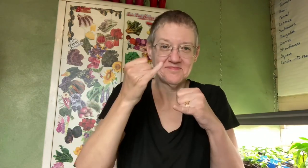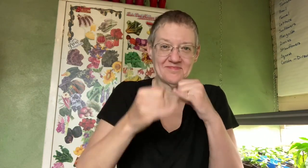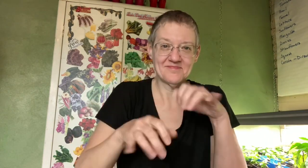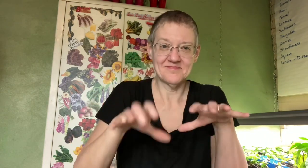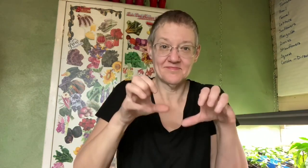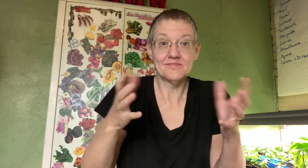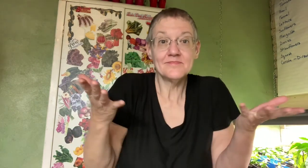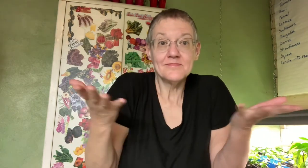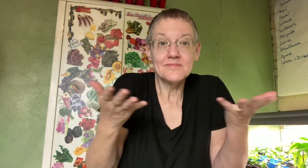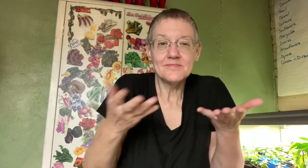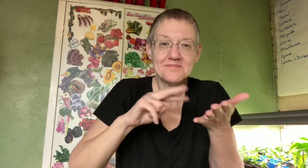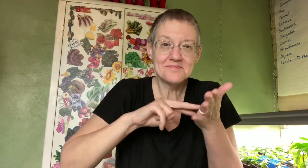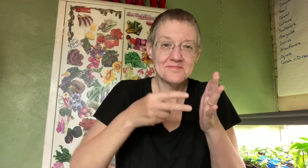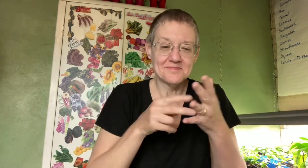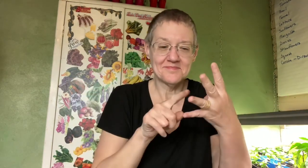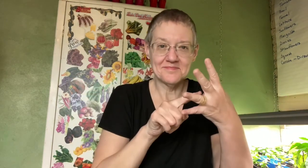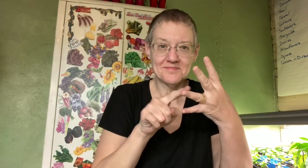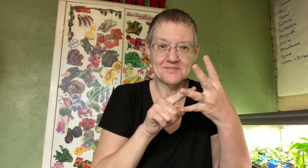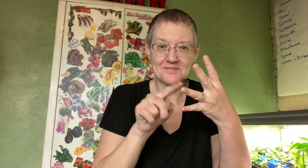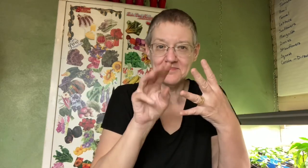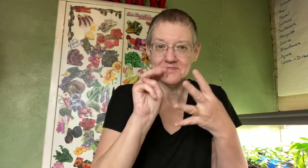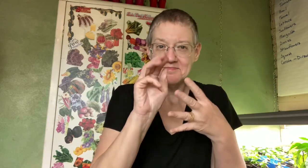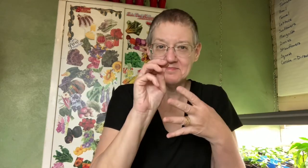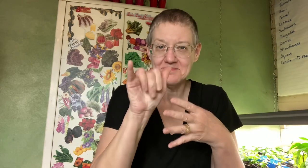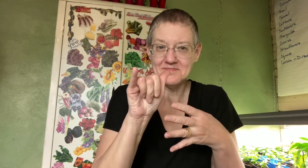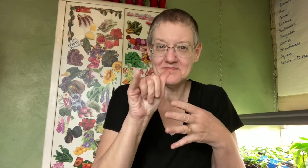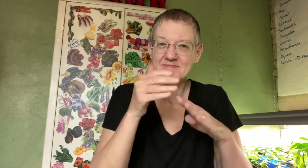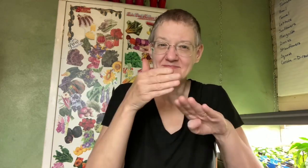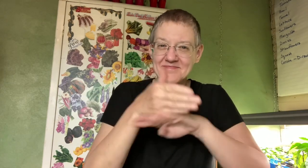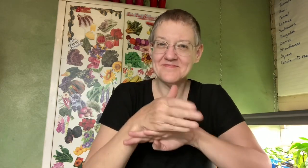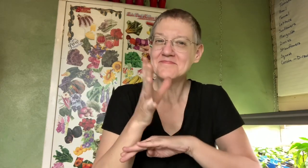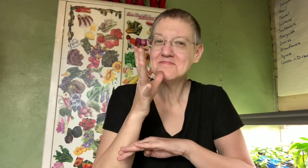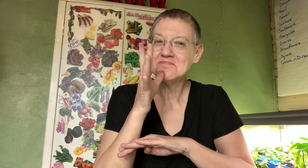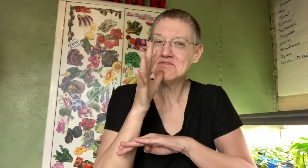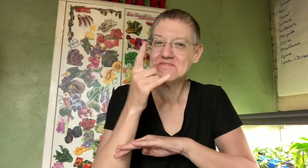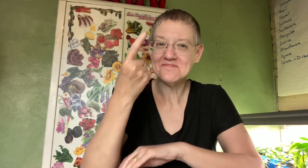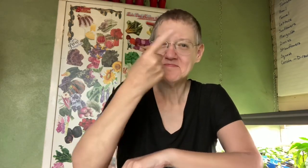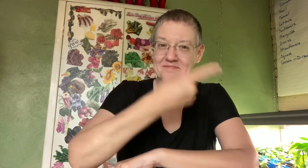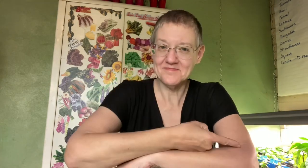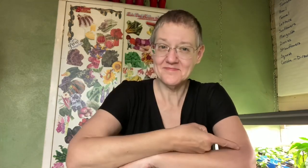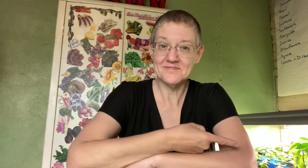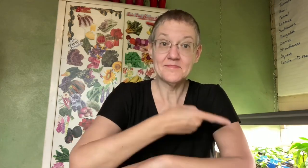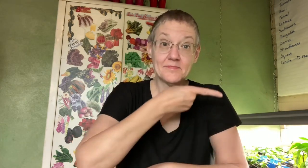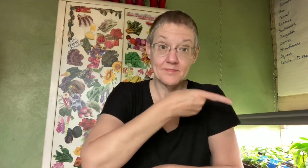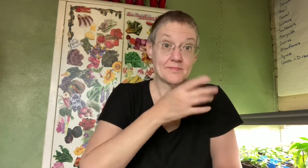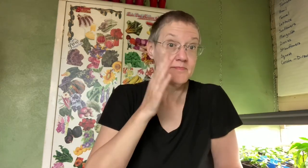weeks after the last frost. Here, that means mid-May or after Mother's Day.